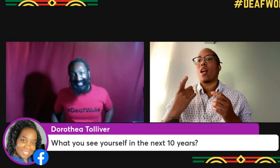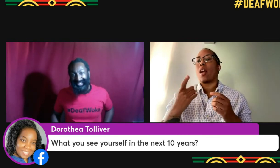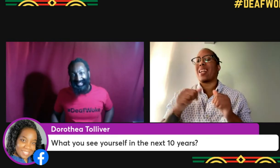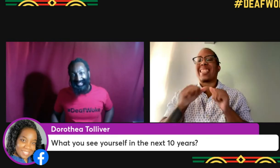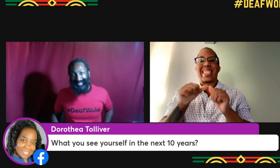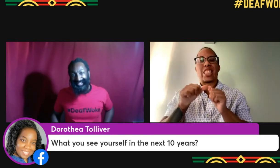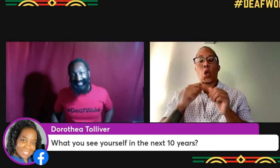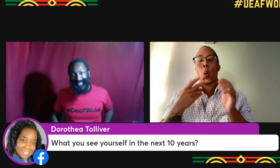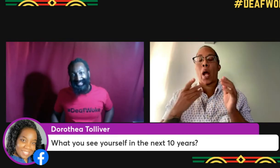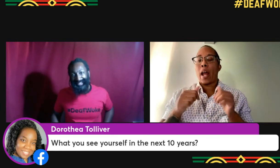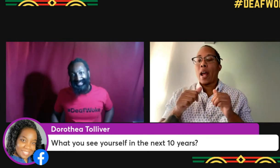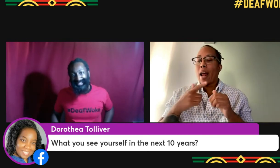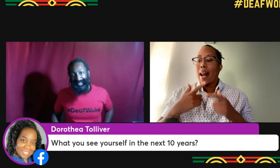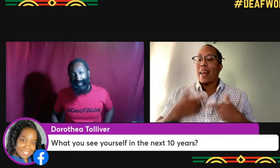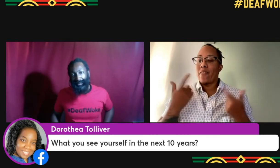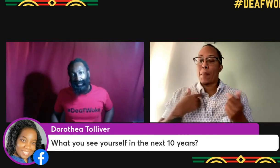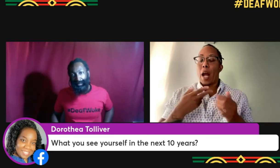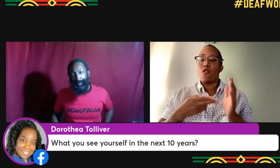You know, I think